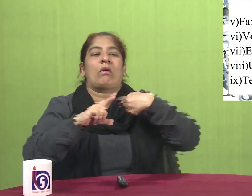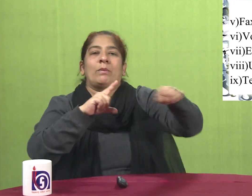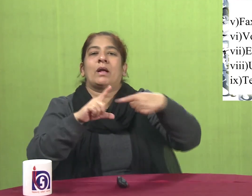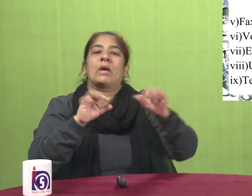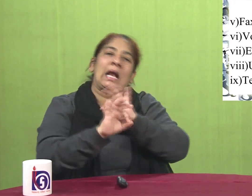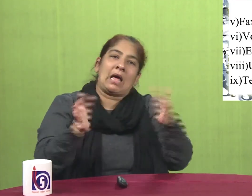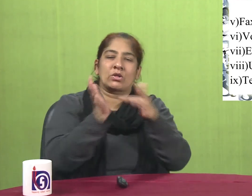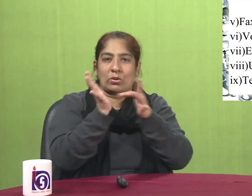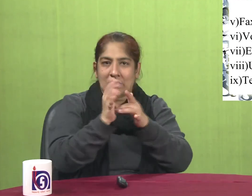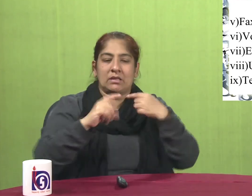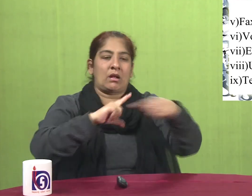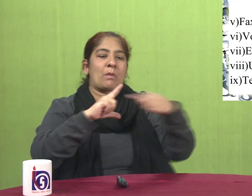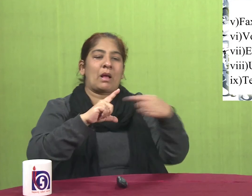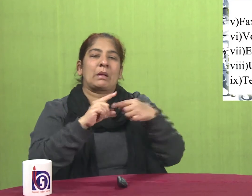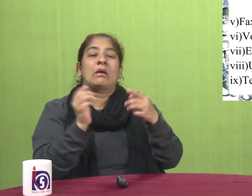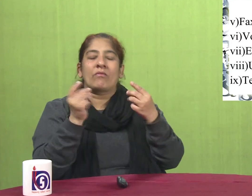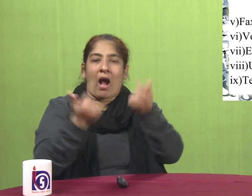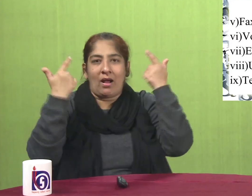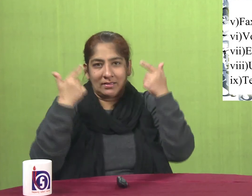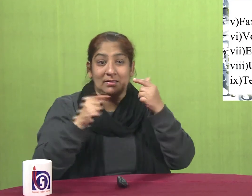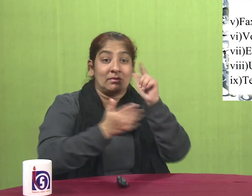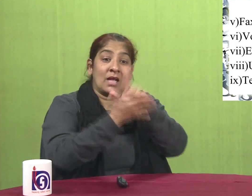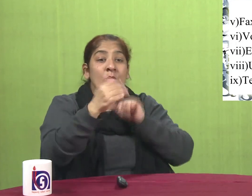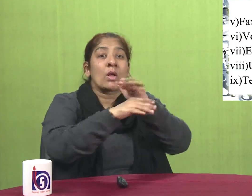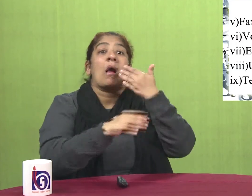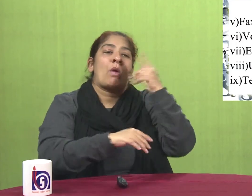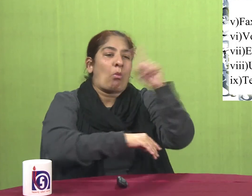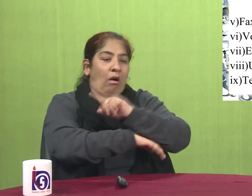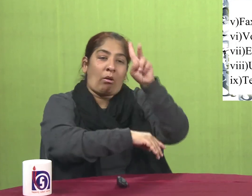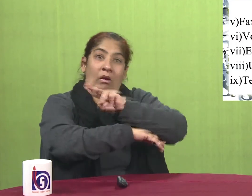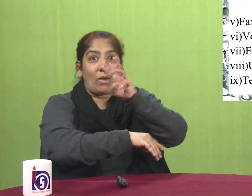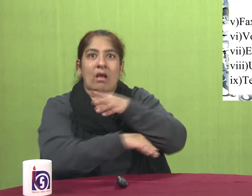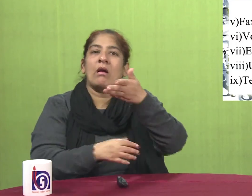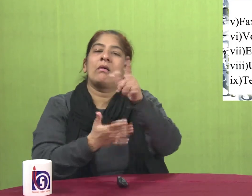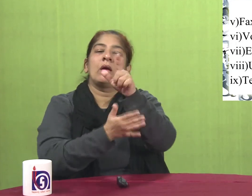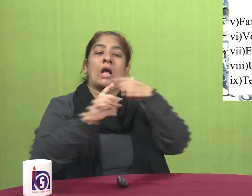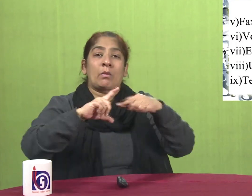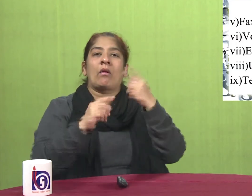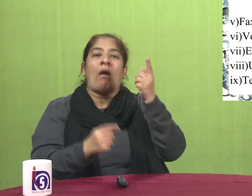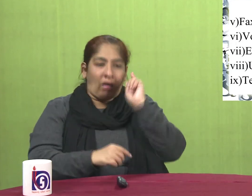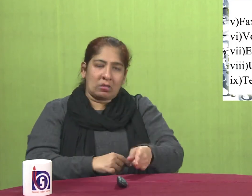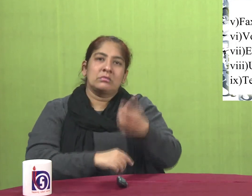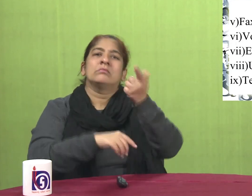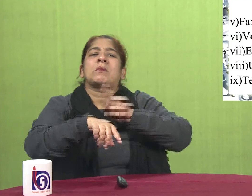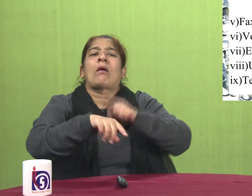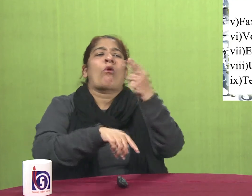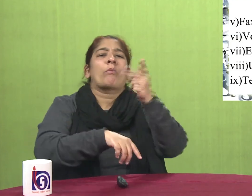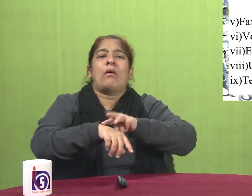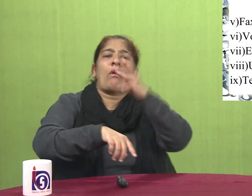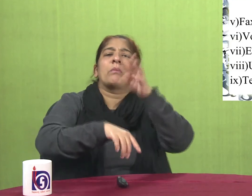Before we used to write letters and post it, but now with the new technology there are emails which you can send it in a